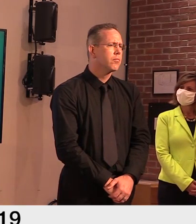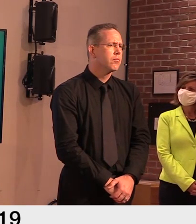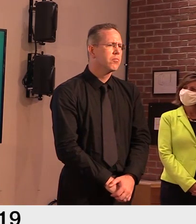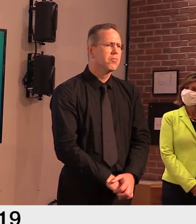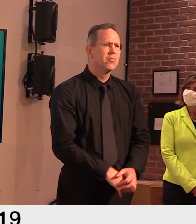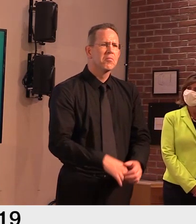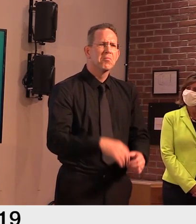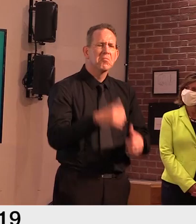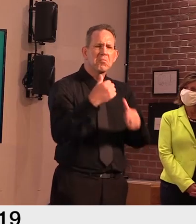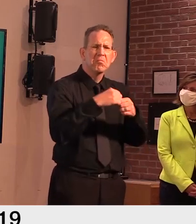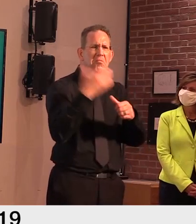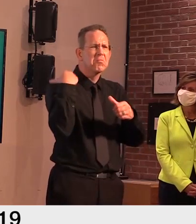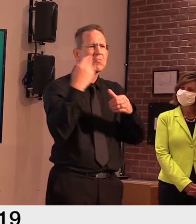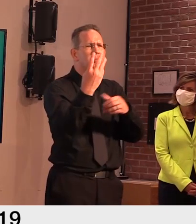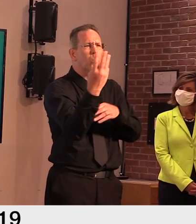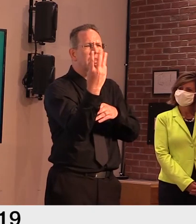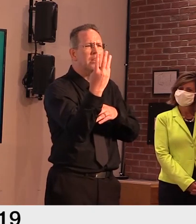docks.